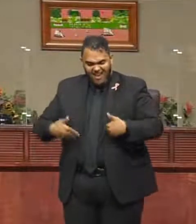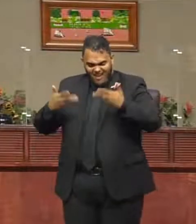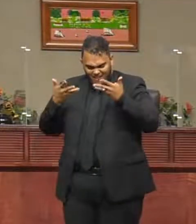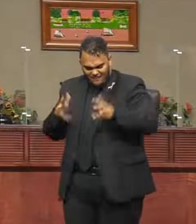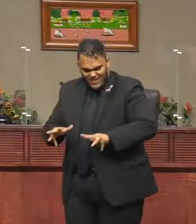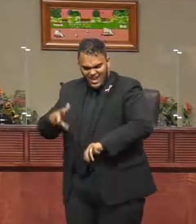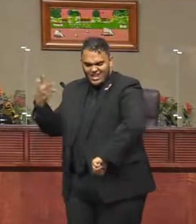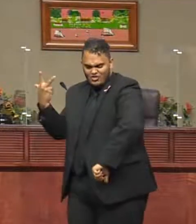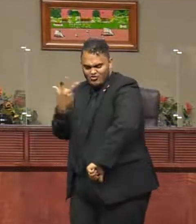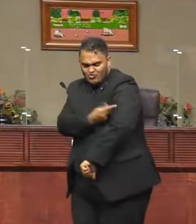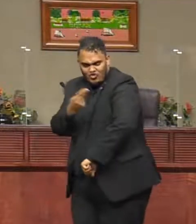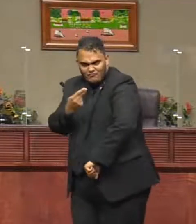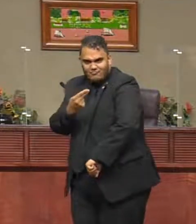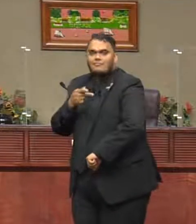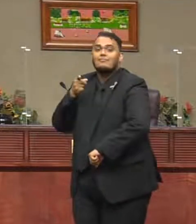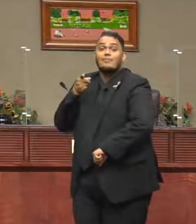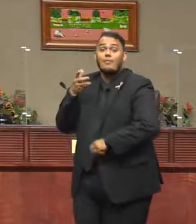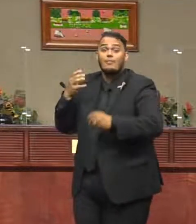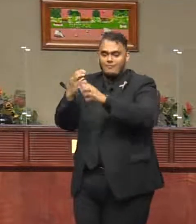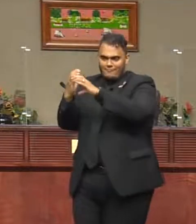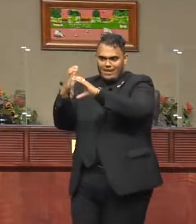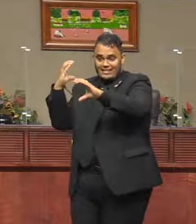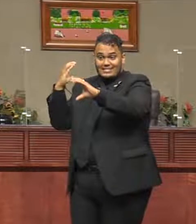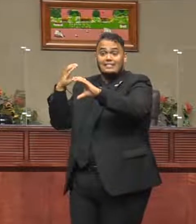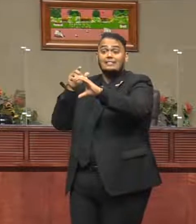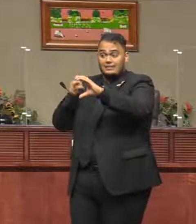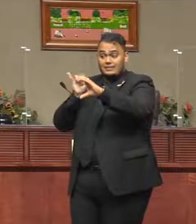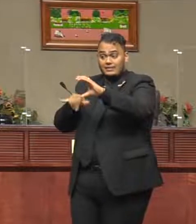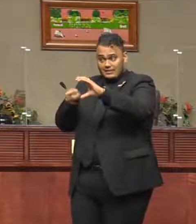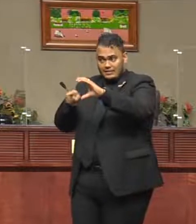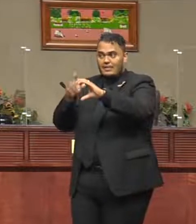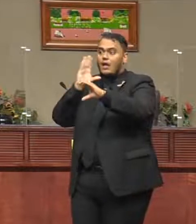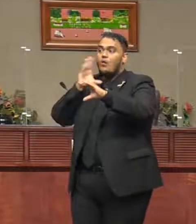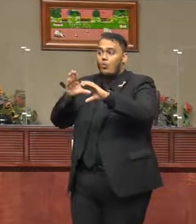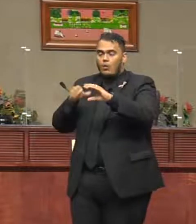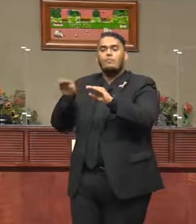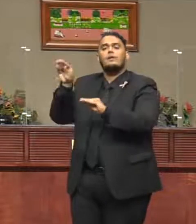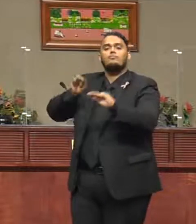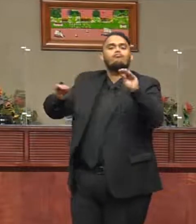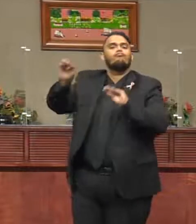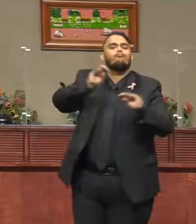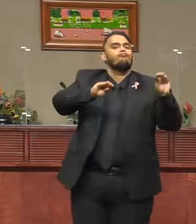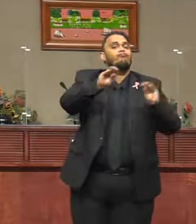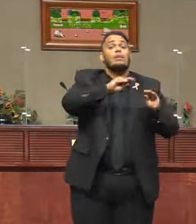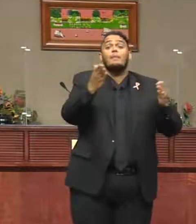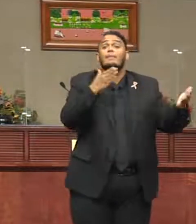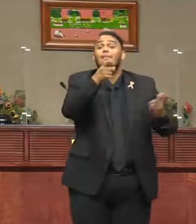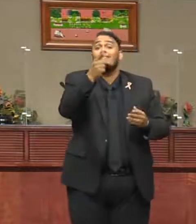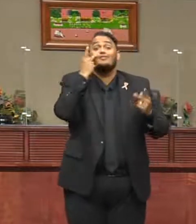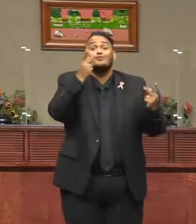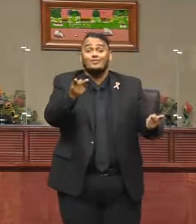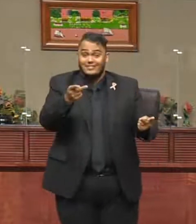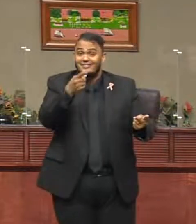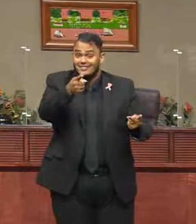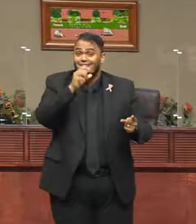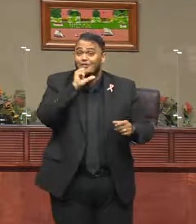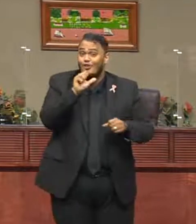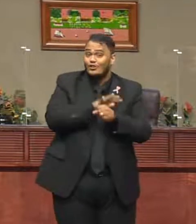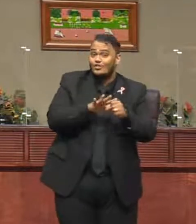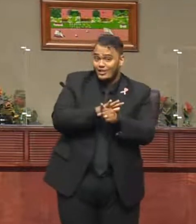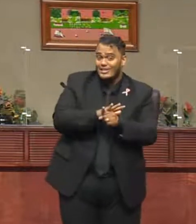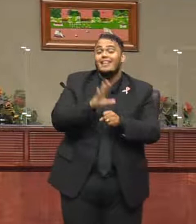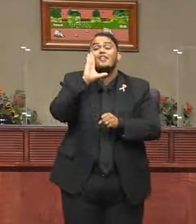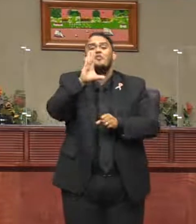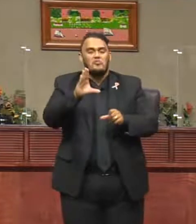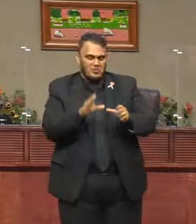trailer is on the move. Perhaps you have seen it throughout Orange County. It will continue to go into